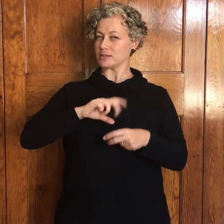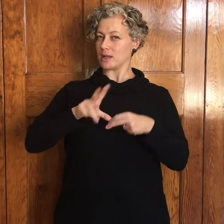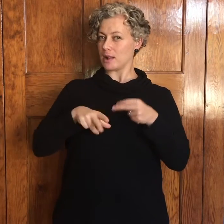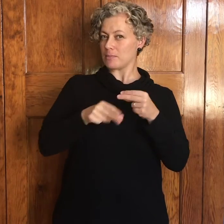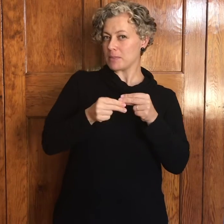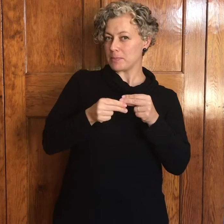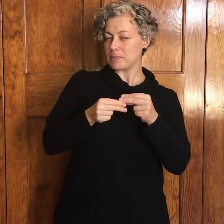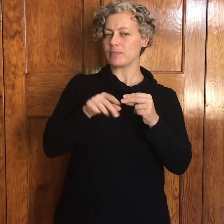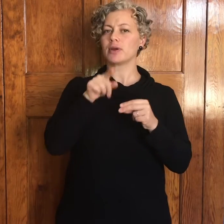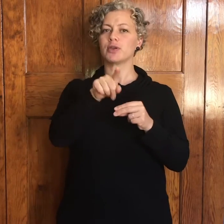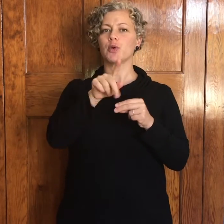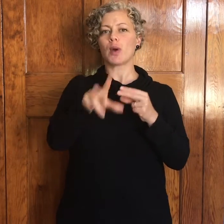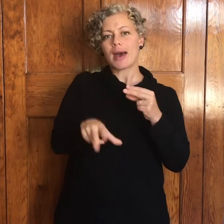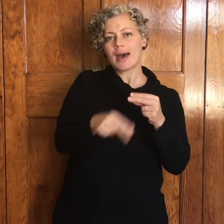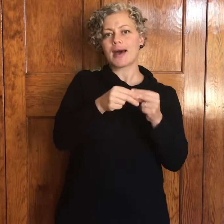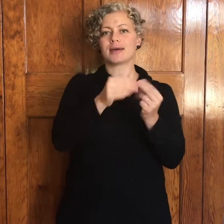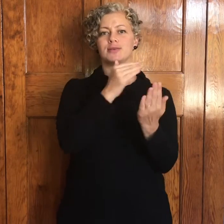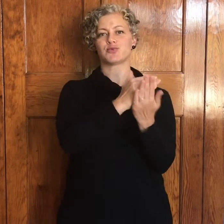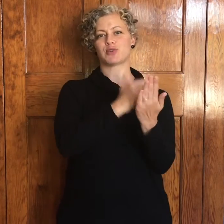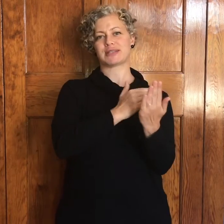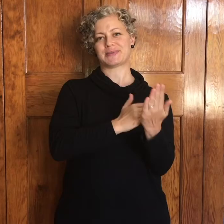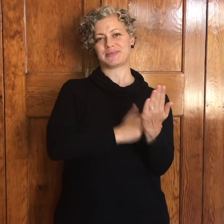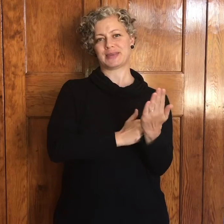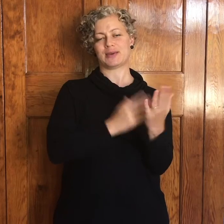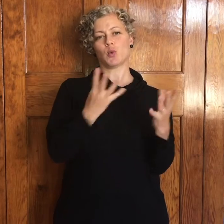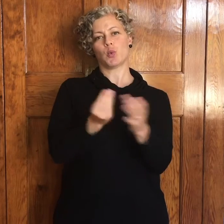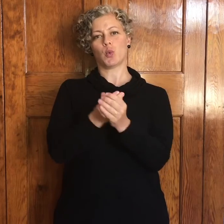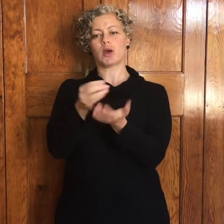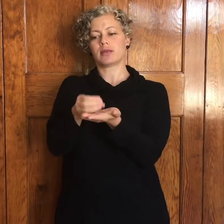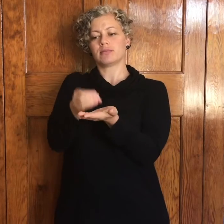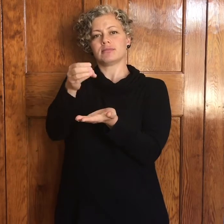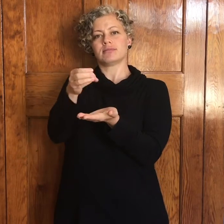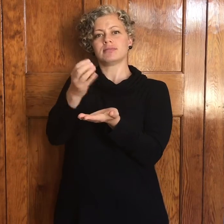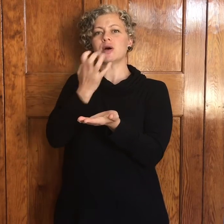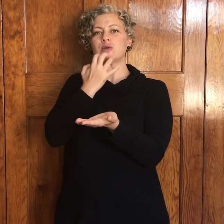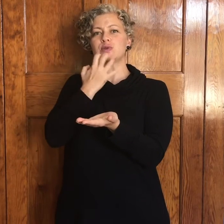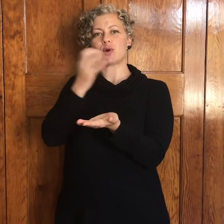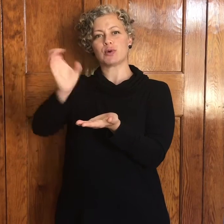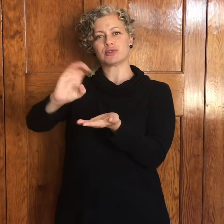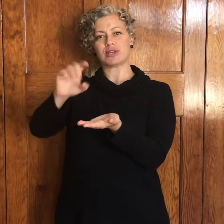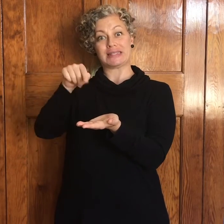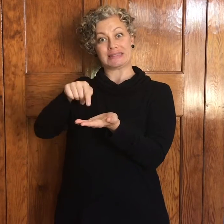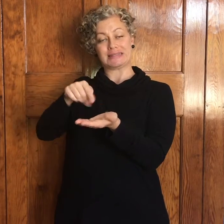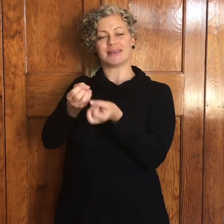salt combination. Number 3. Ice cream.